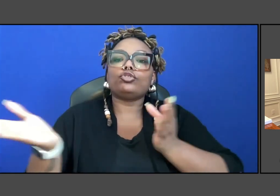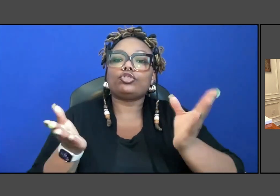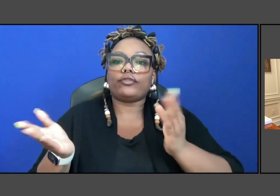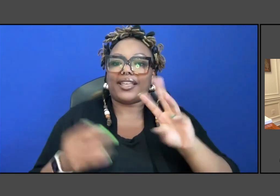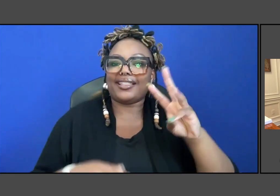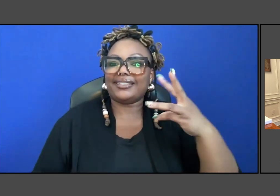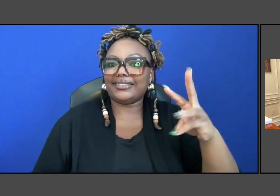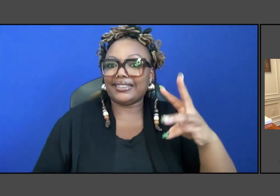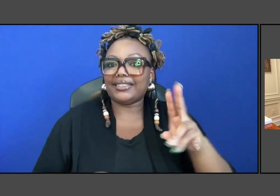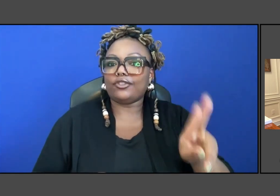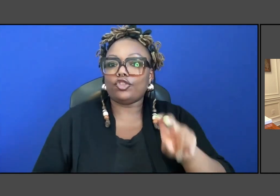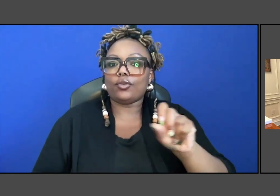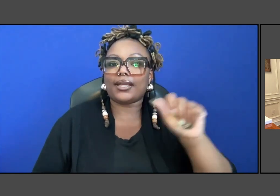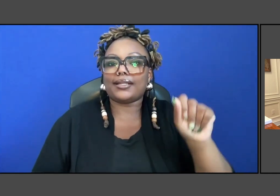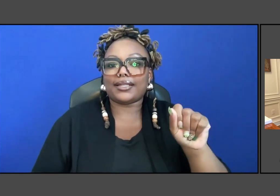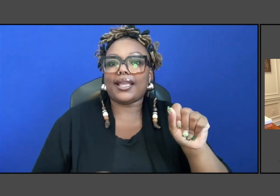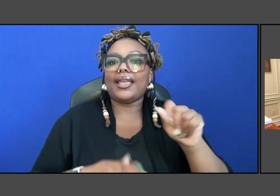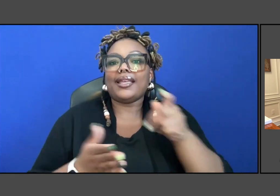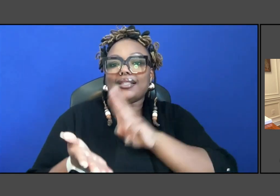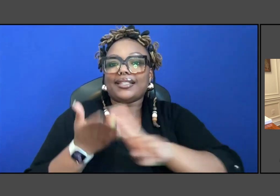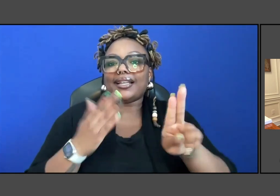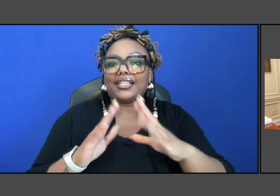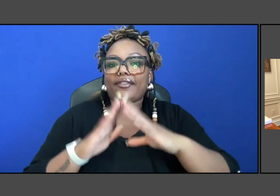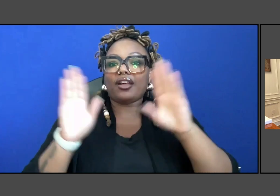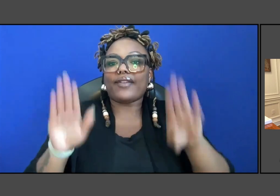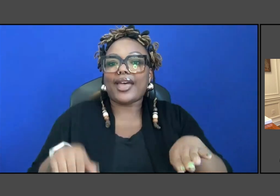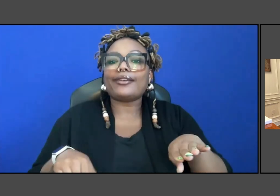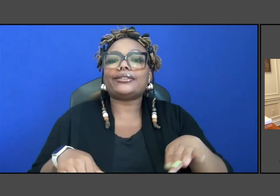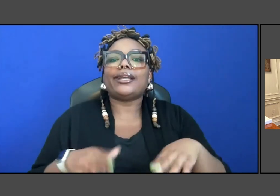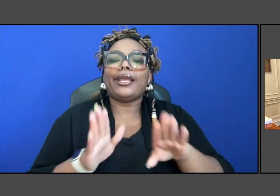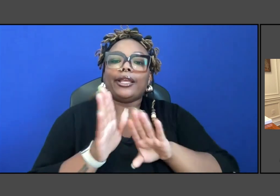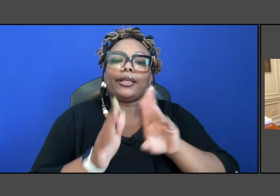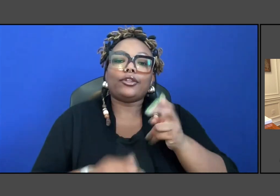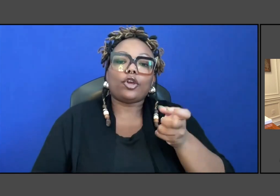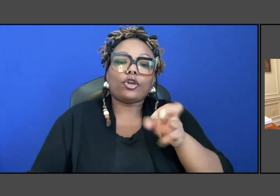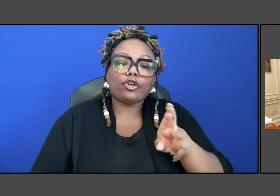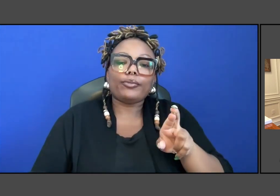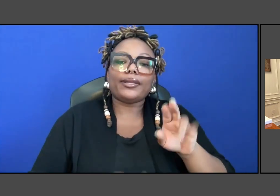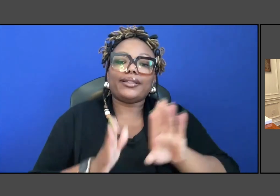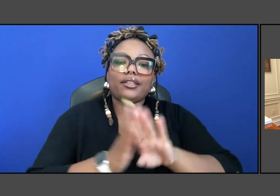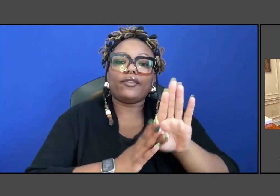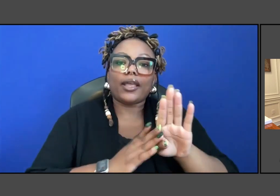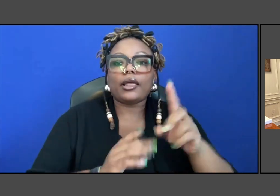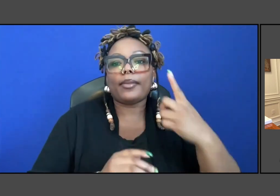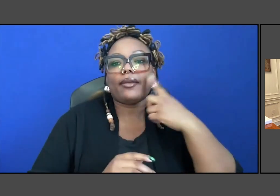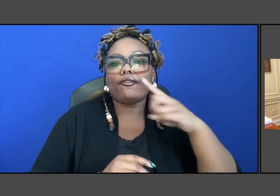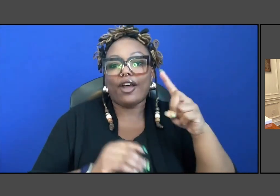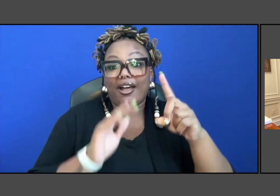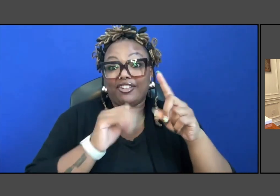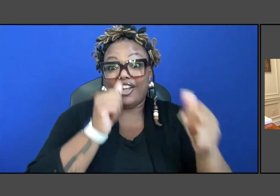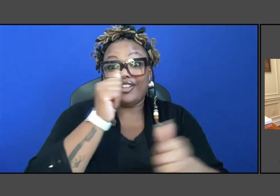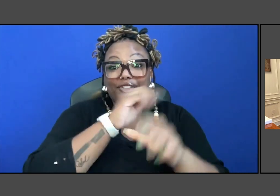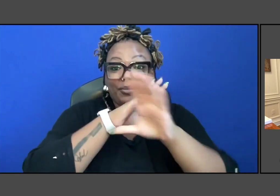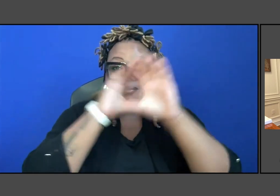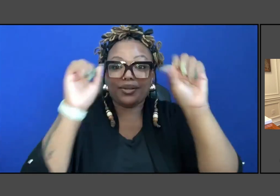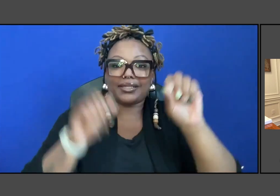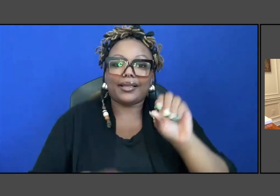United States Secretary of Housing and Urban Development under President Barack Obama. Welcome, Julián